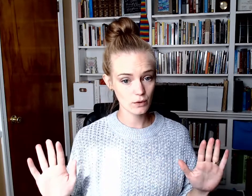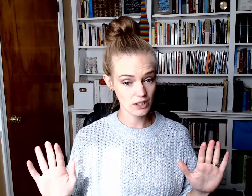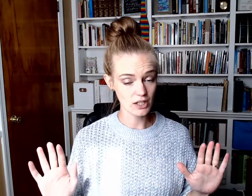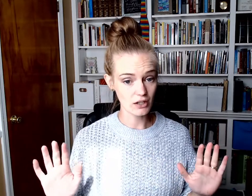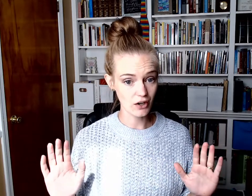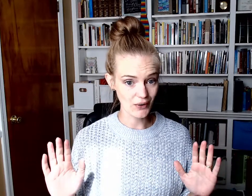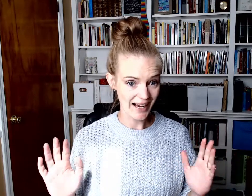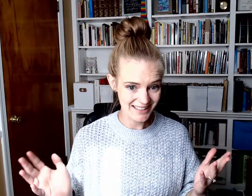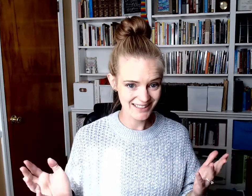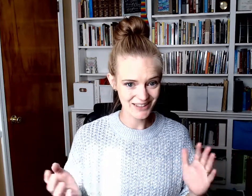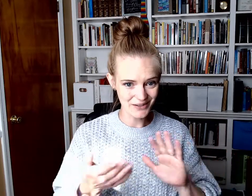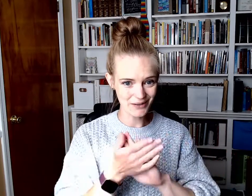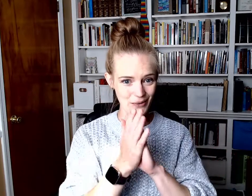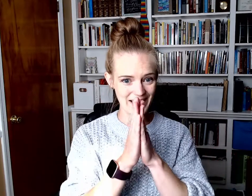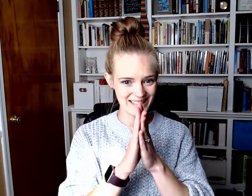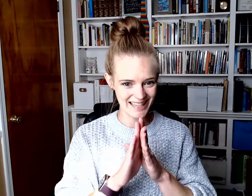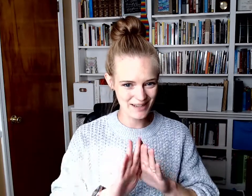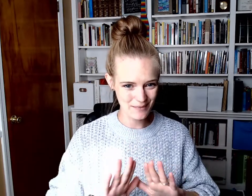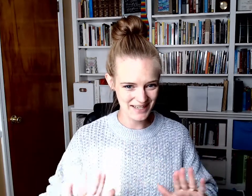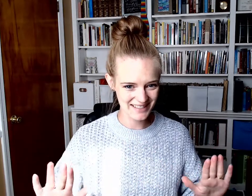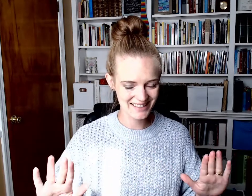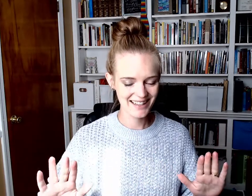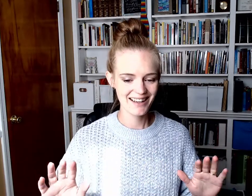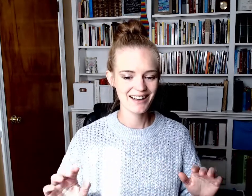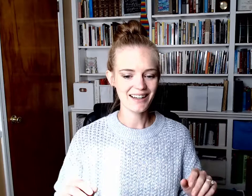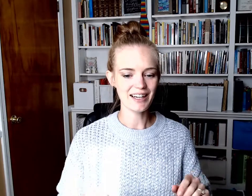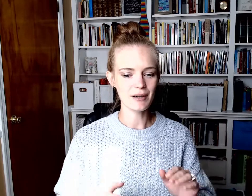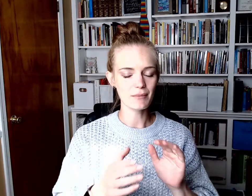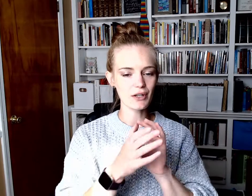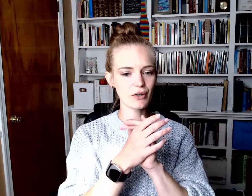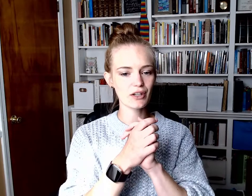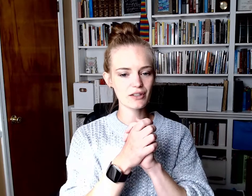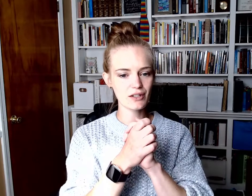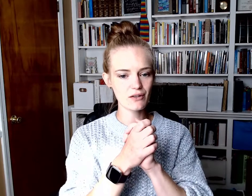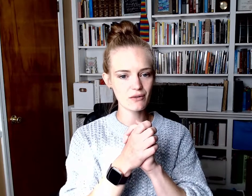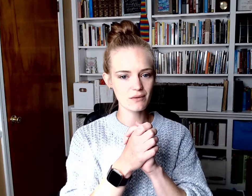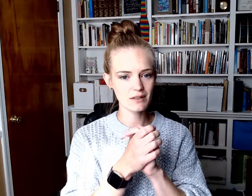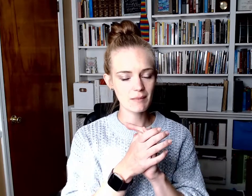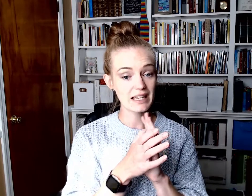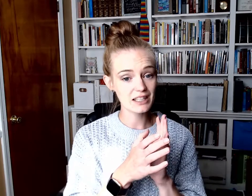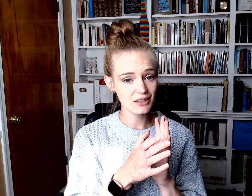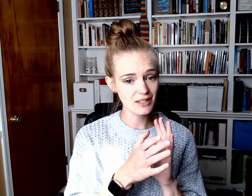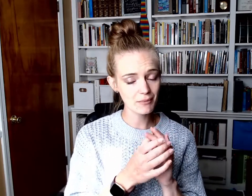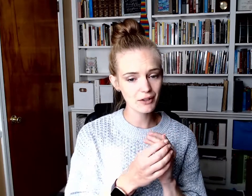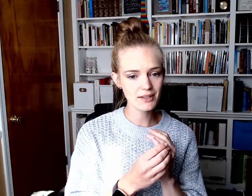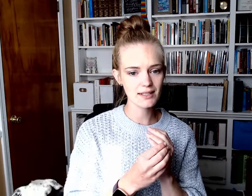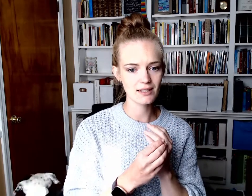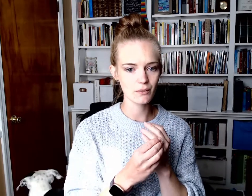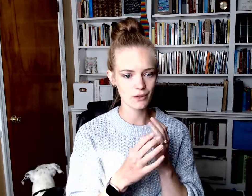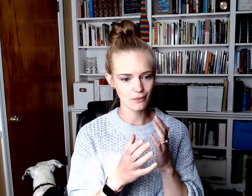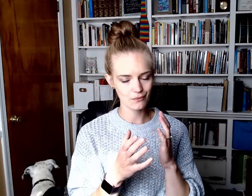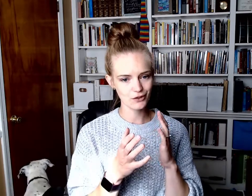is the way to sign it, peace. But you can also, to make it a little simpler, since we're trying